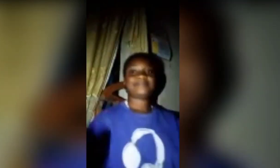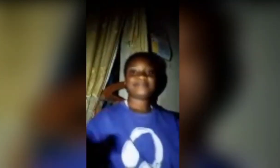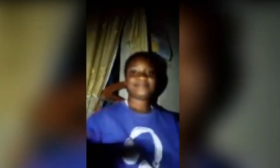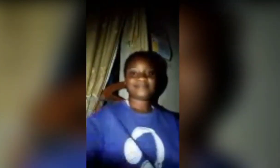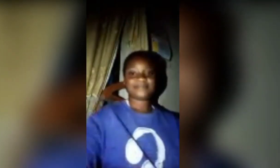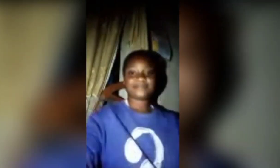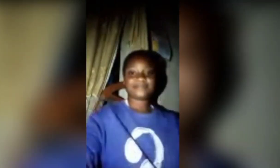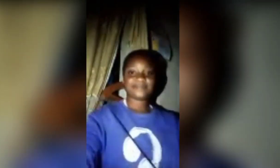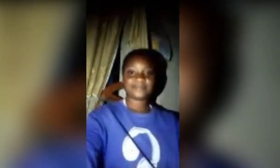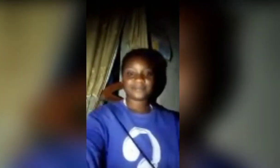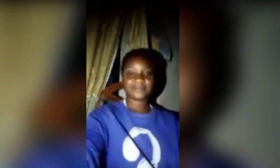Here we go.